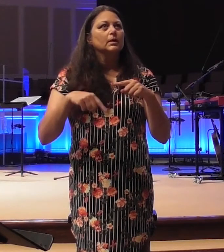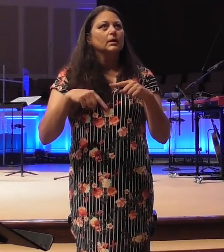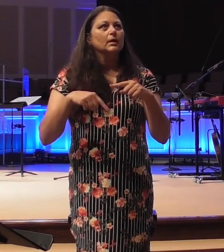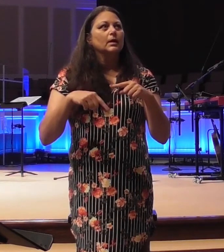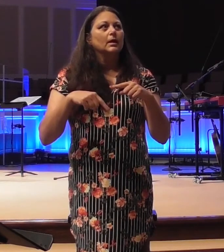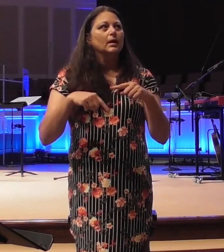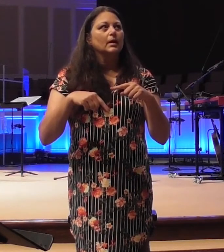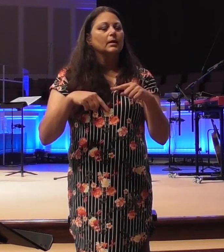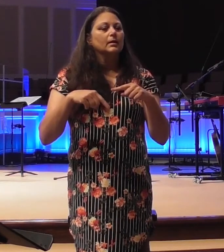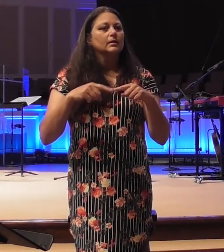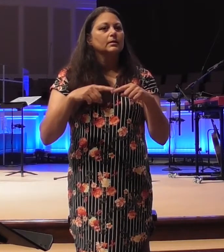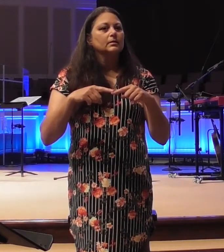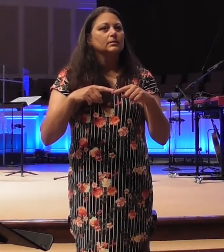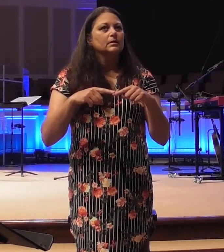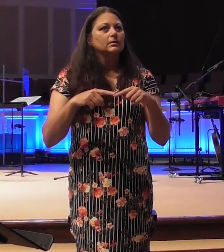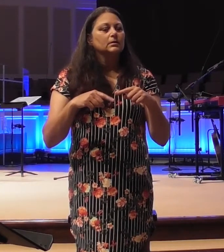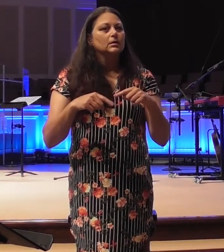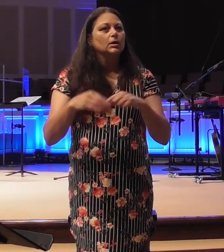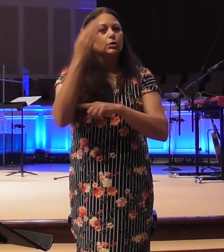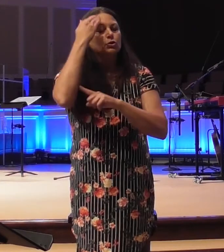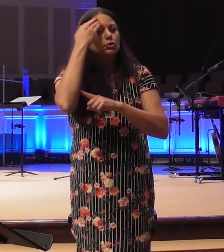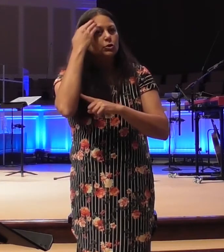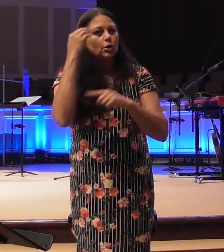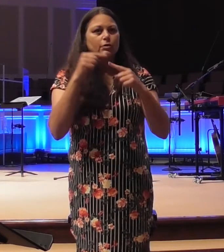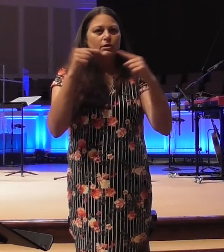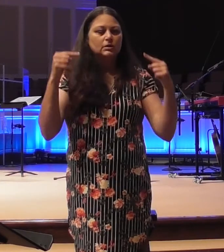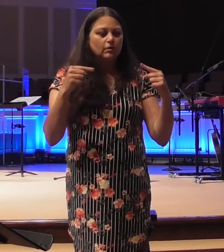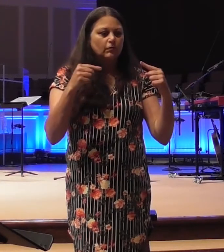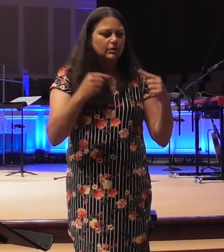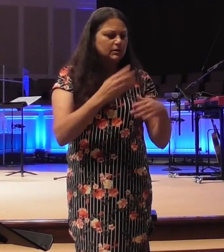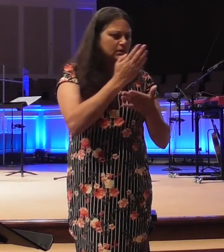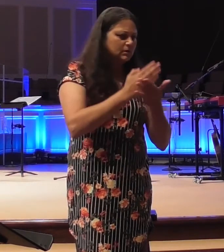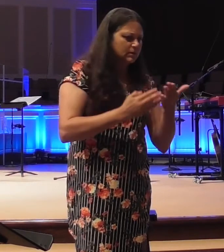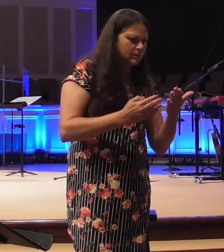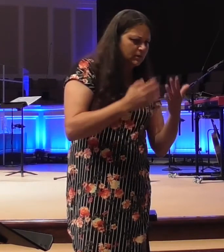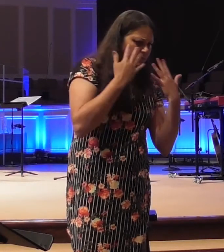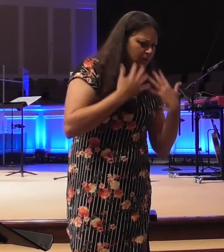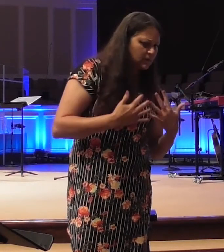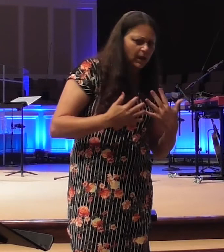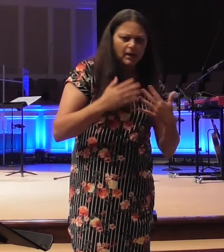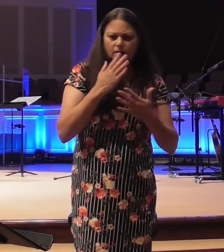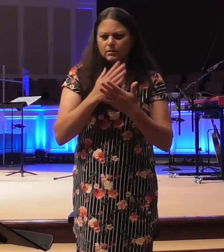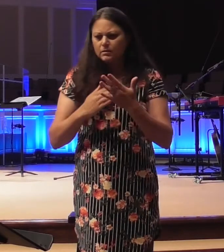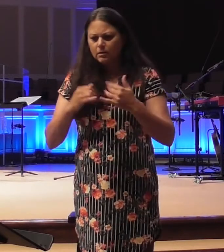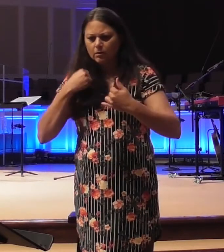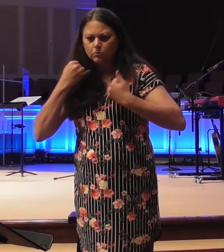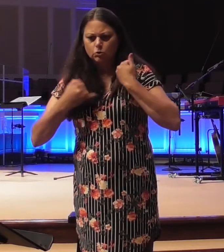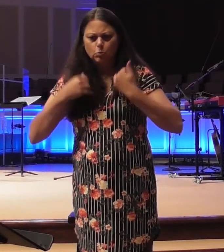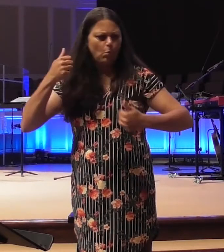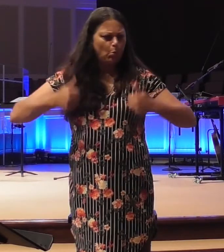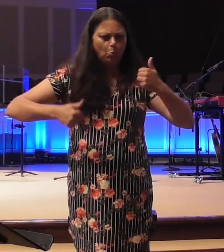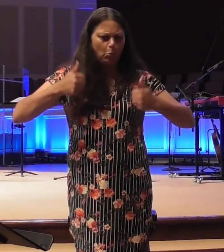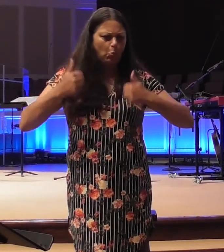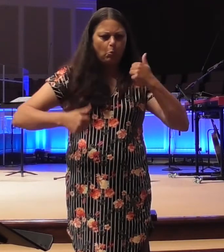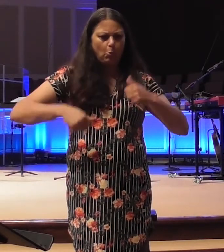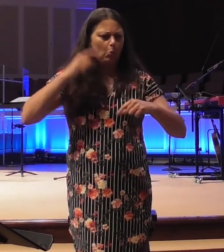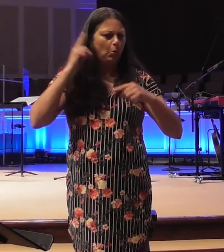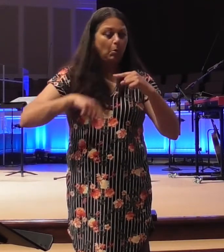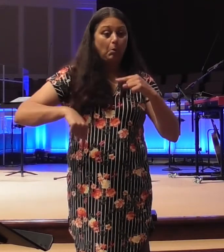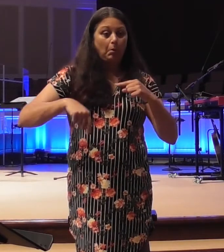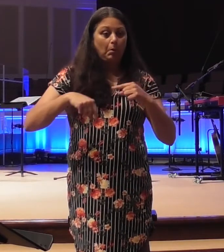sound of weeping of the people. For the people shouted with a loud shout, and the sound was heard far